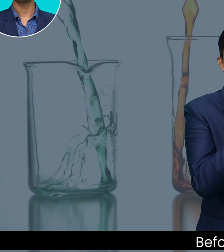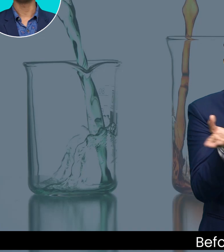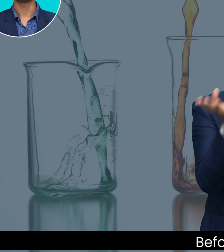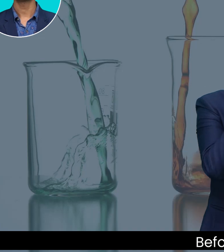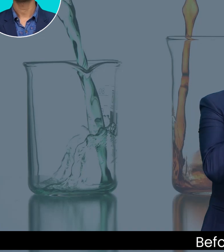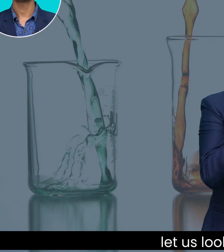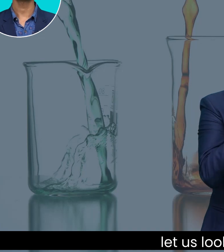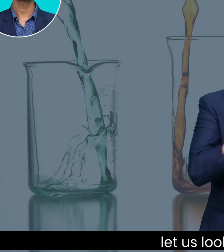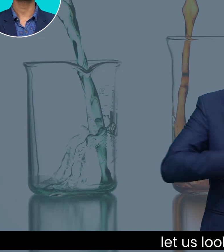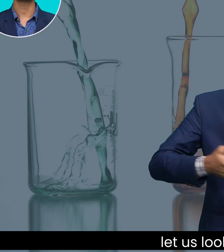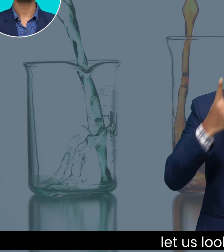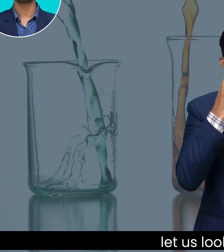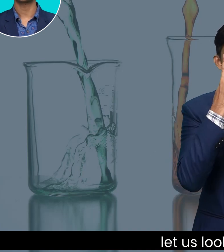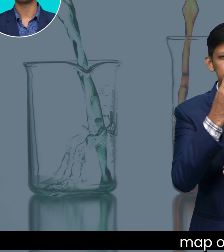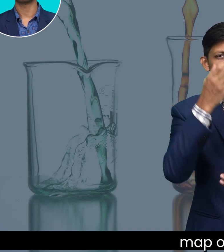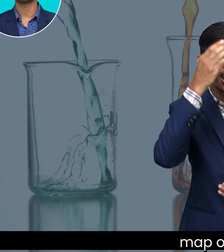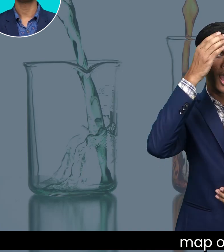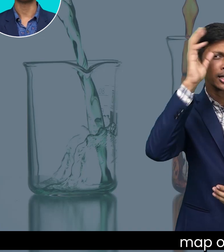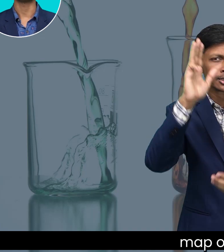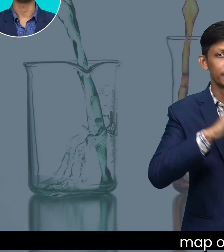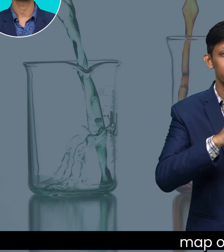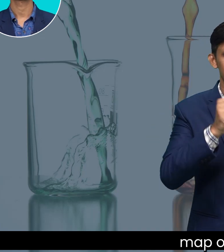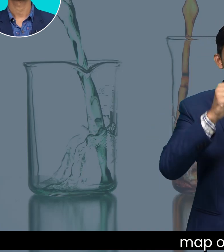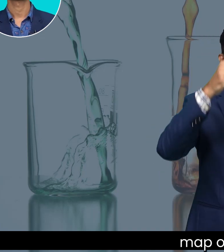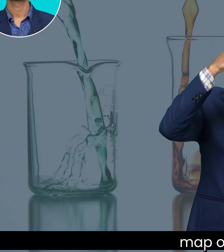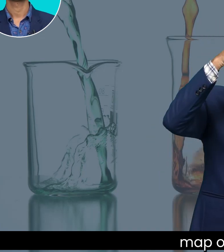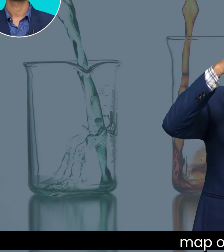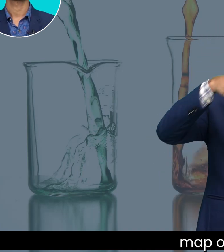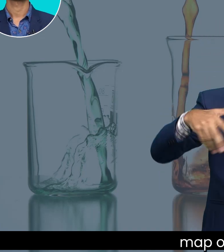Before starting, let us look at the concept map of this session.